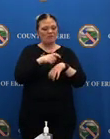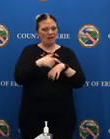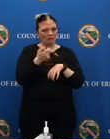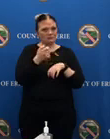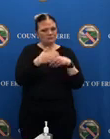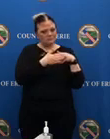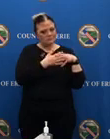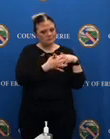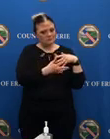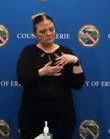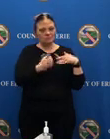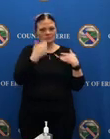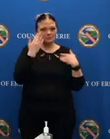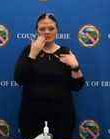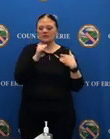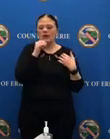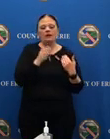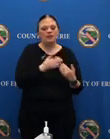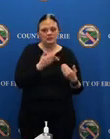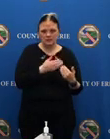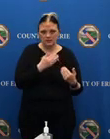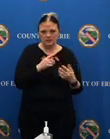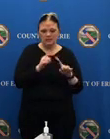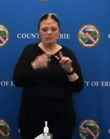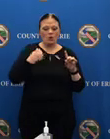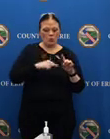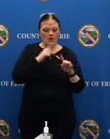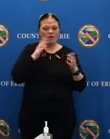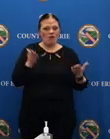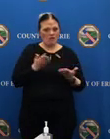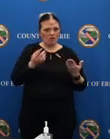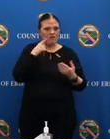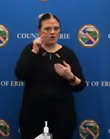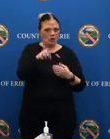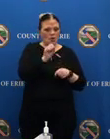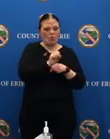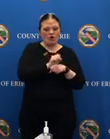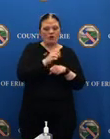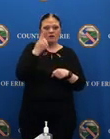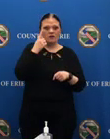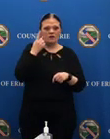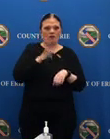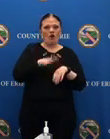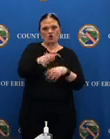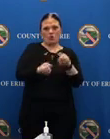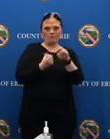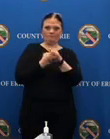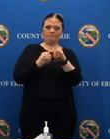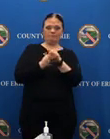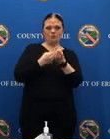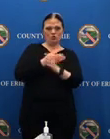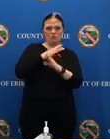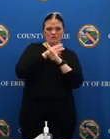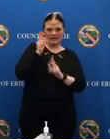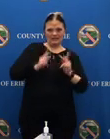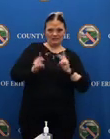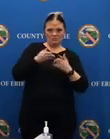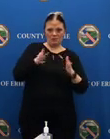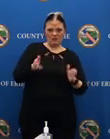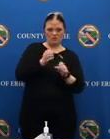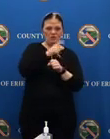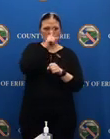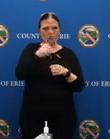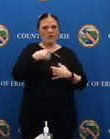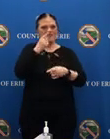this. We know it's not going to be easy, but we're going to be here for you, working on your behalf to protect the public and ensure that we get